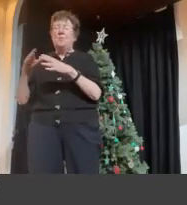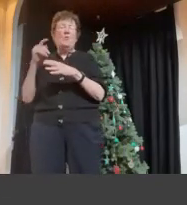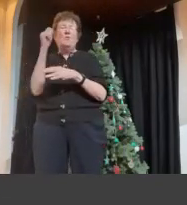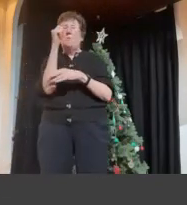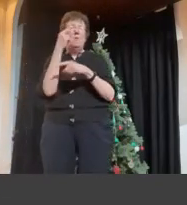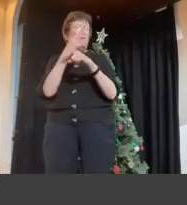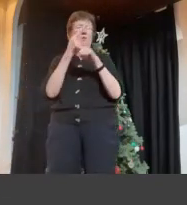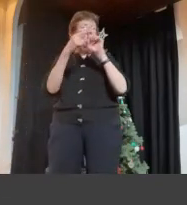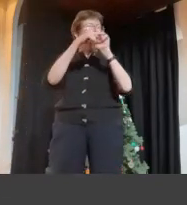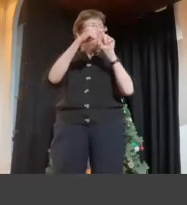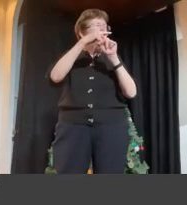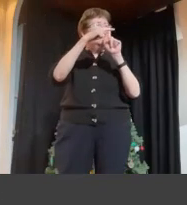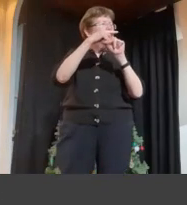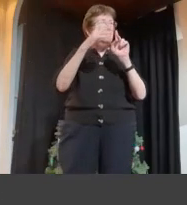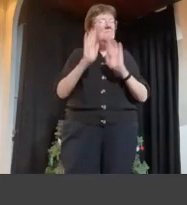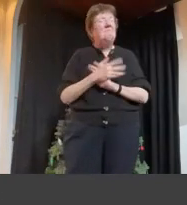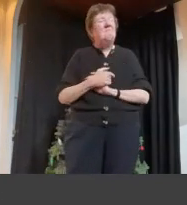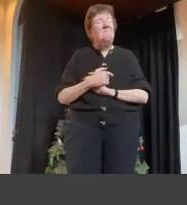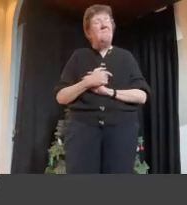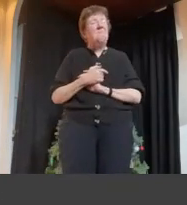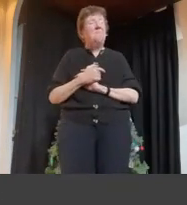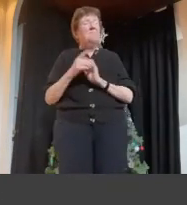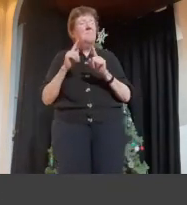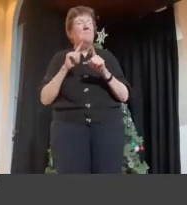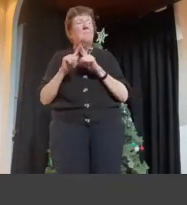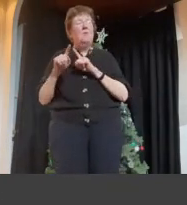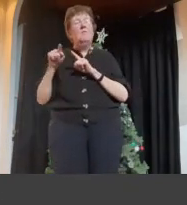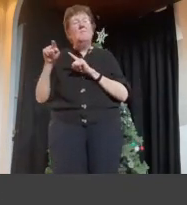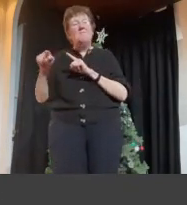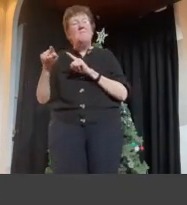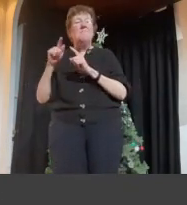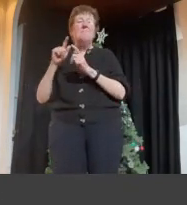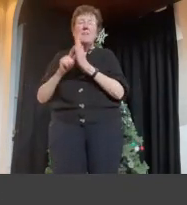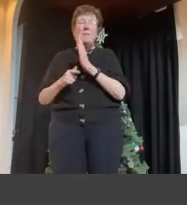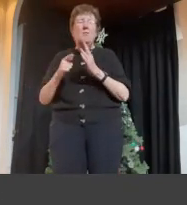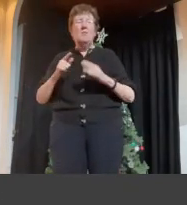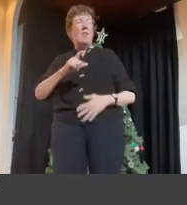minority rights. Often it was much more in terms of deaf disabled.